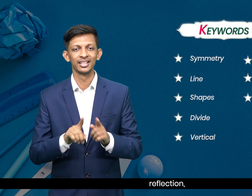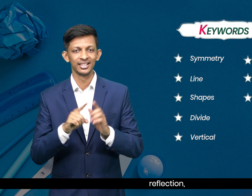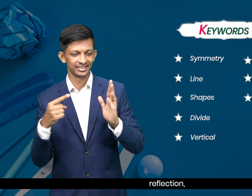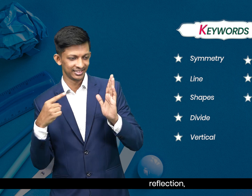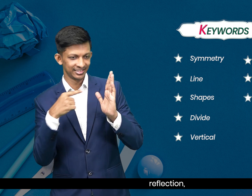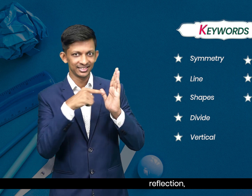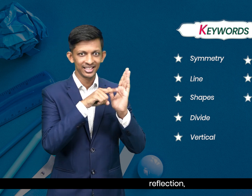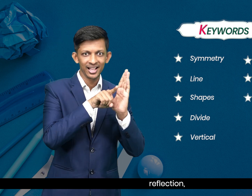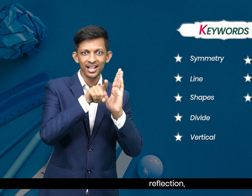reflection,